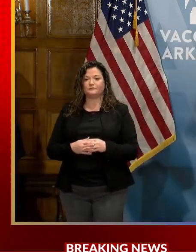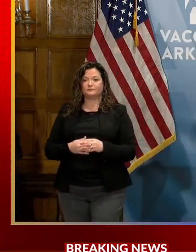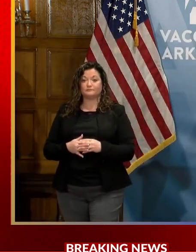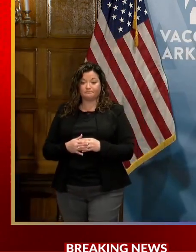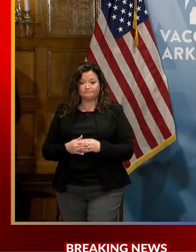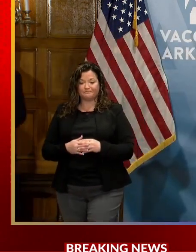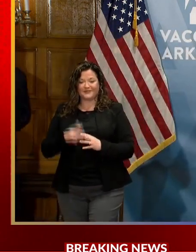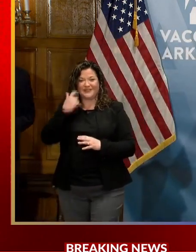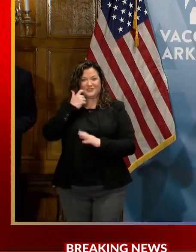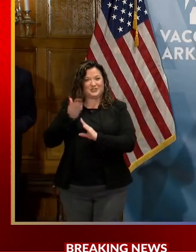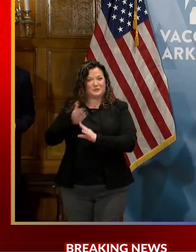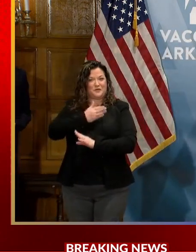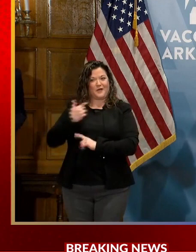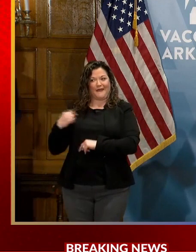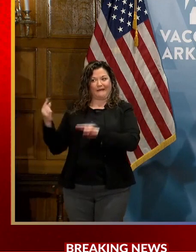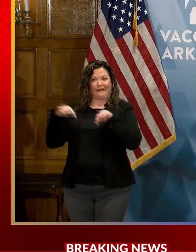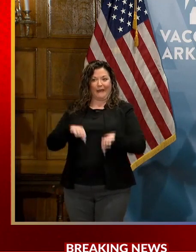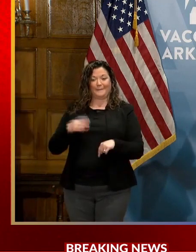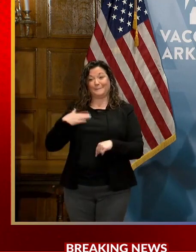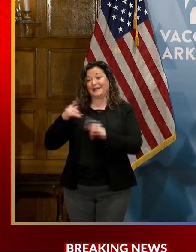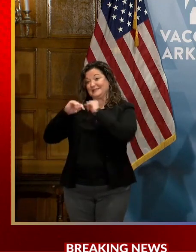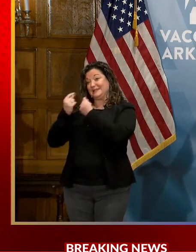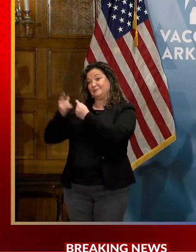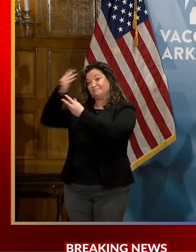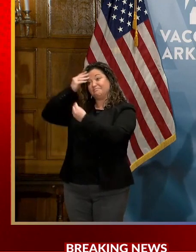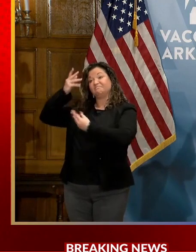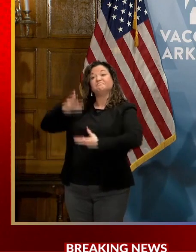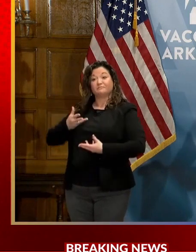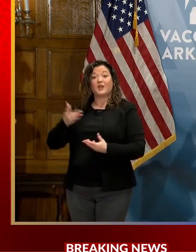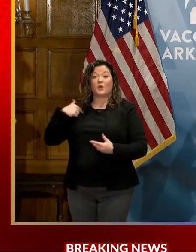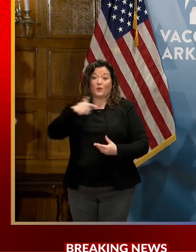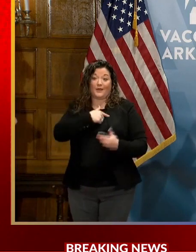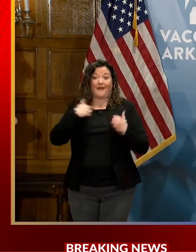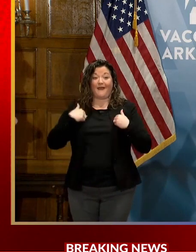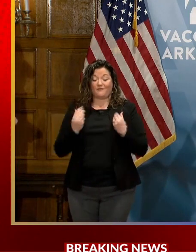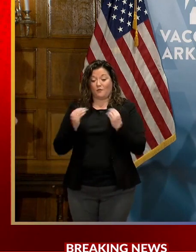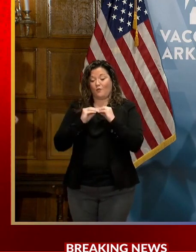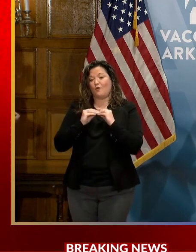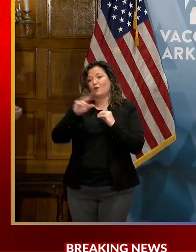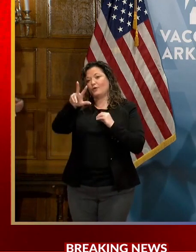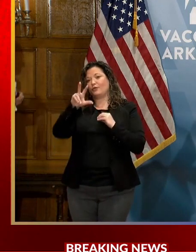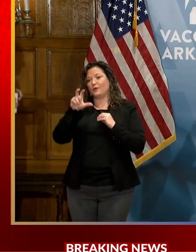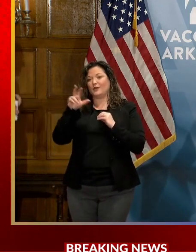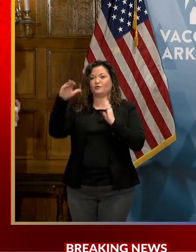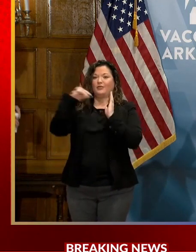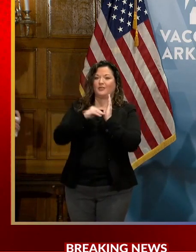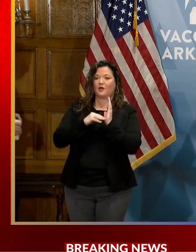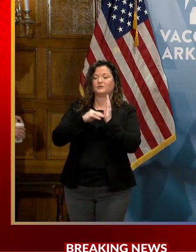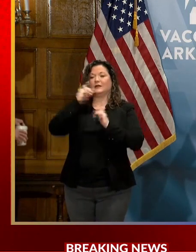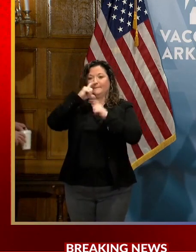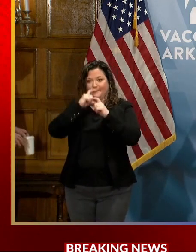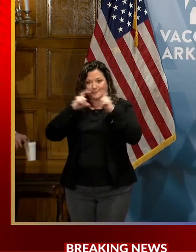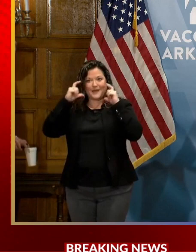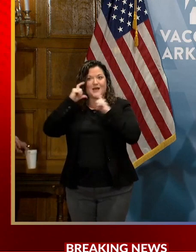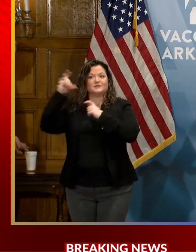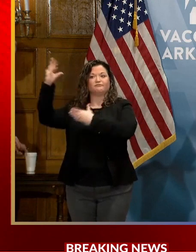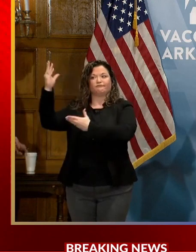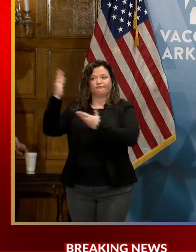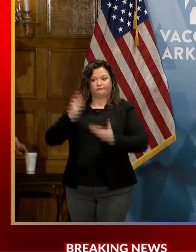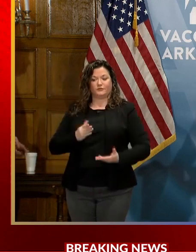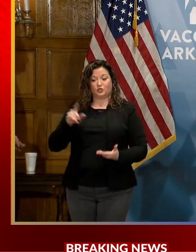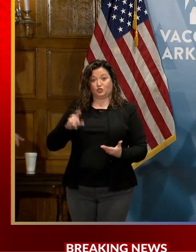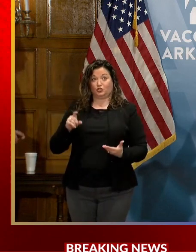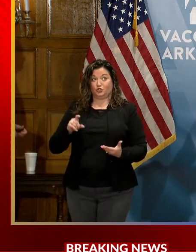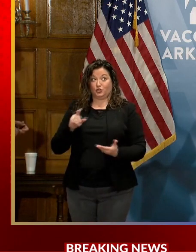Yes, right before I came over, my team notified me that we have another shipment of 300,000 masks that should be